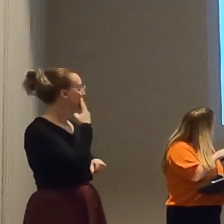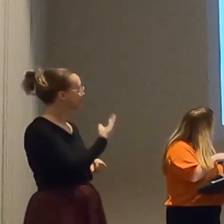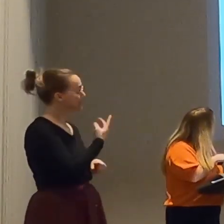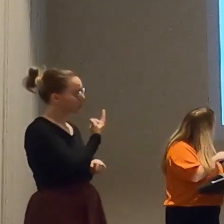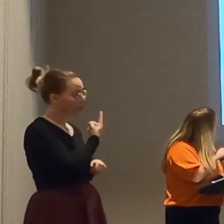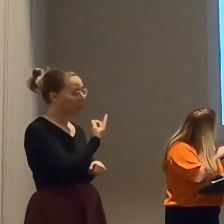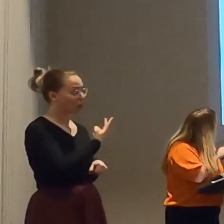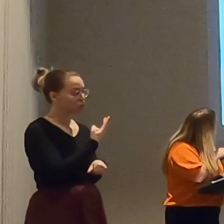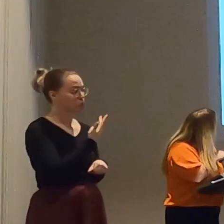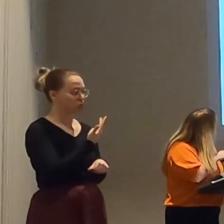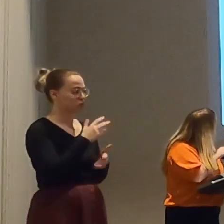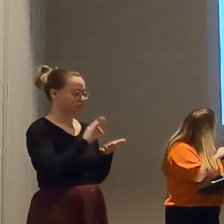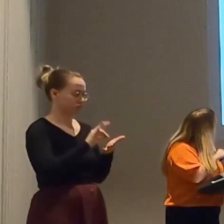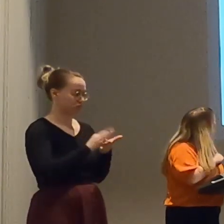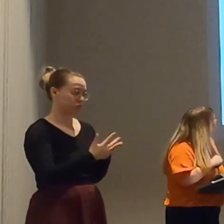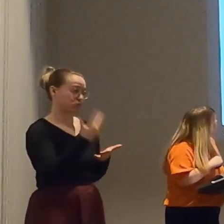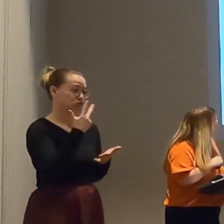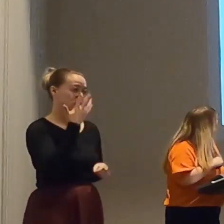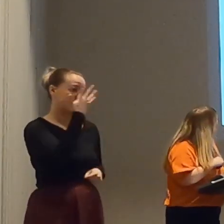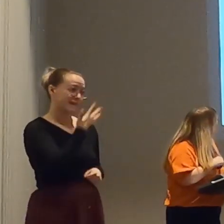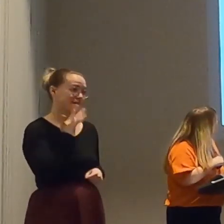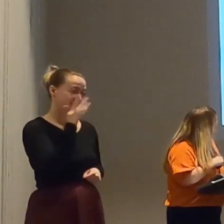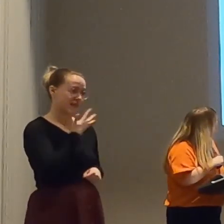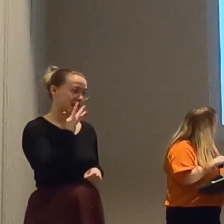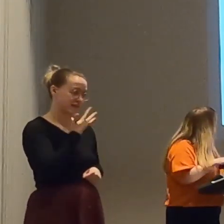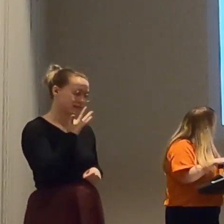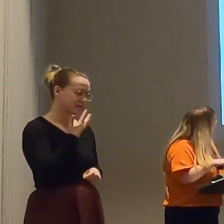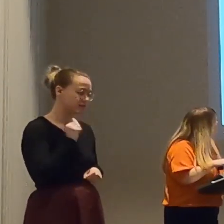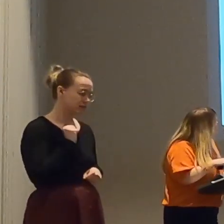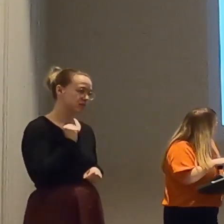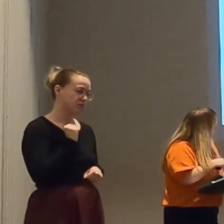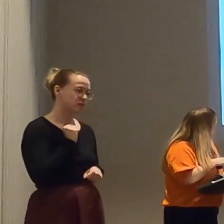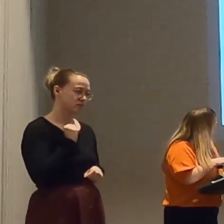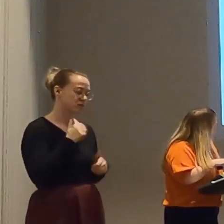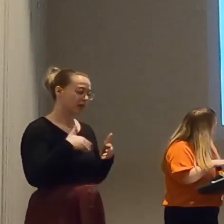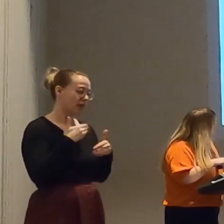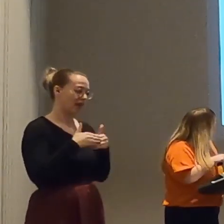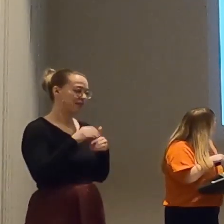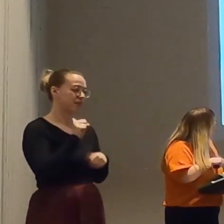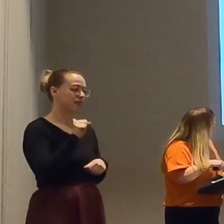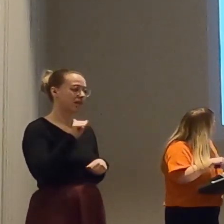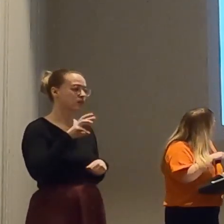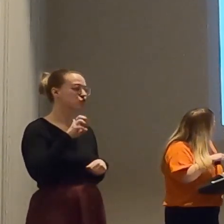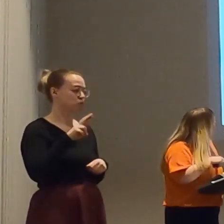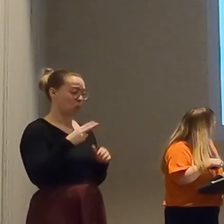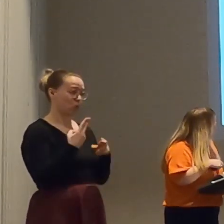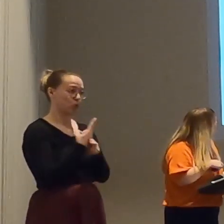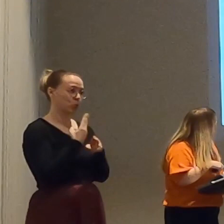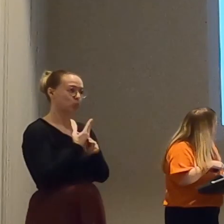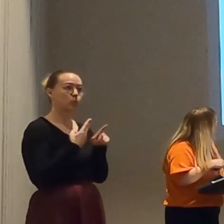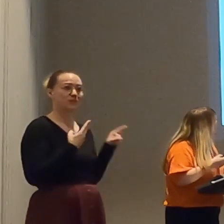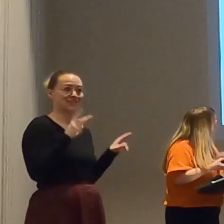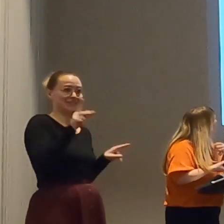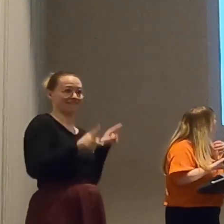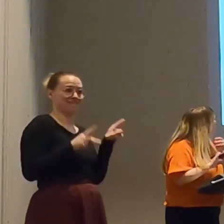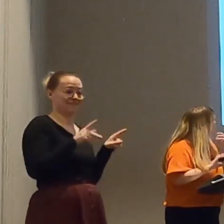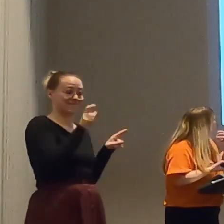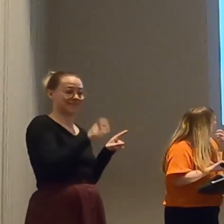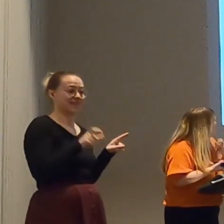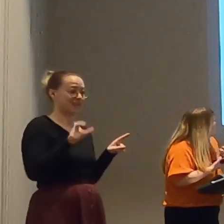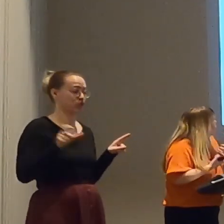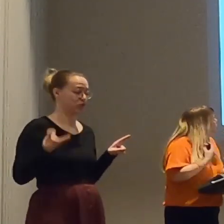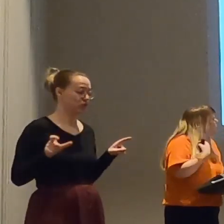2, 3 faces that are all astride horses. And then Sawyer has used these figures that